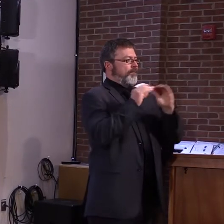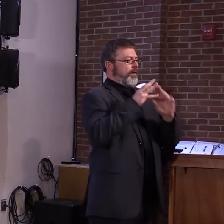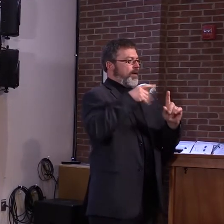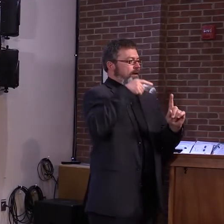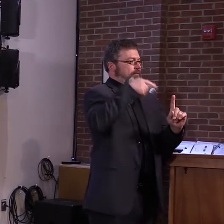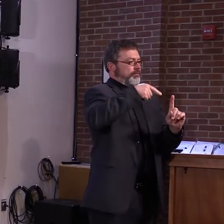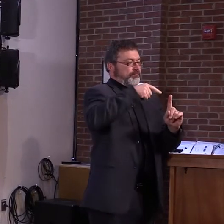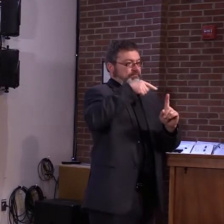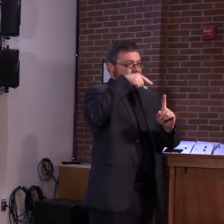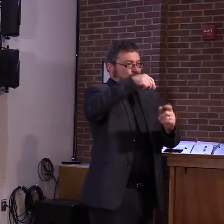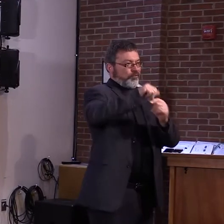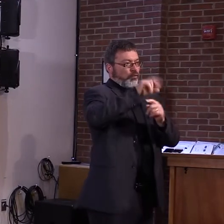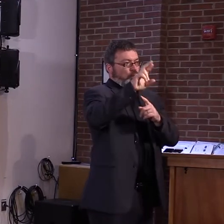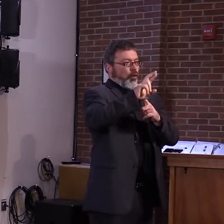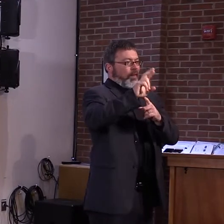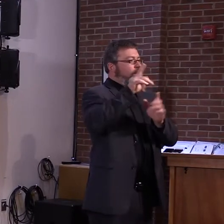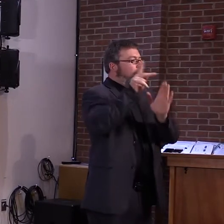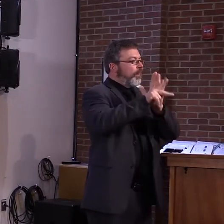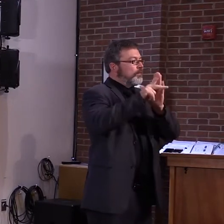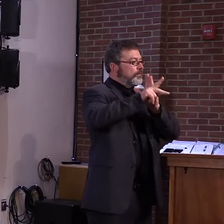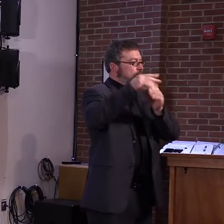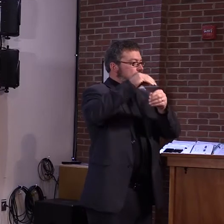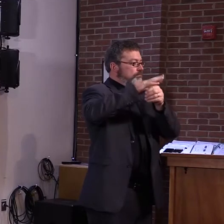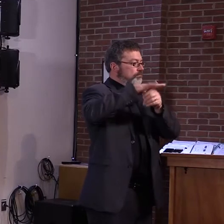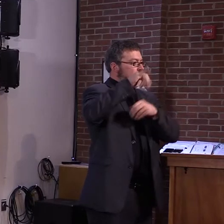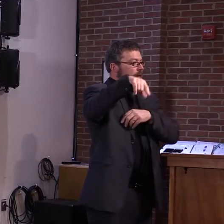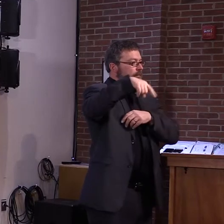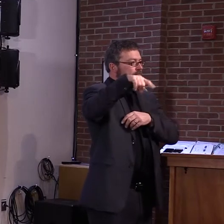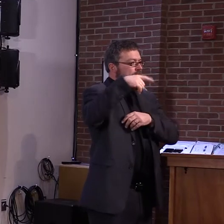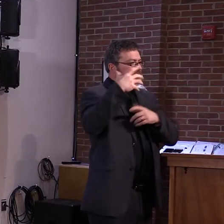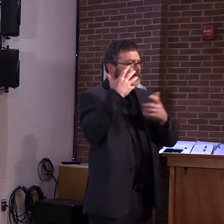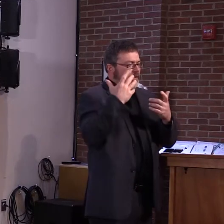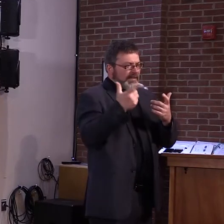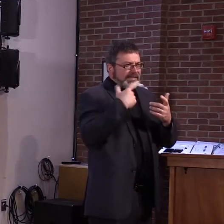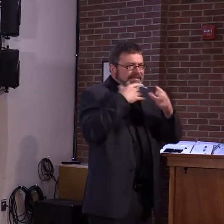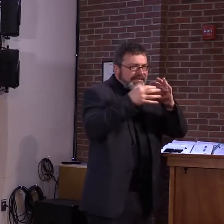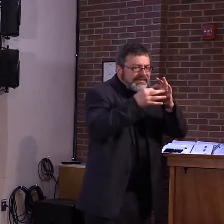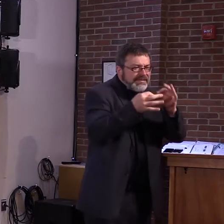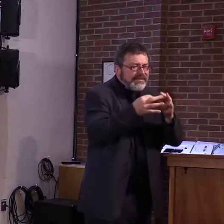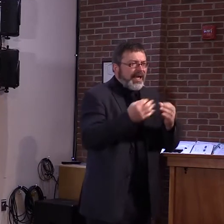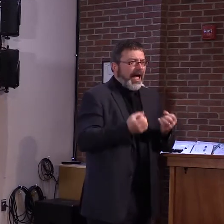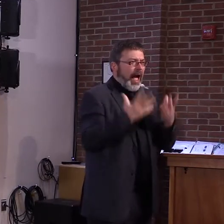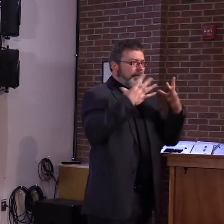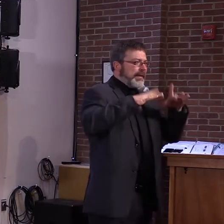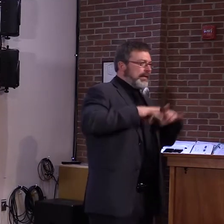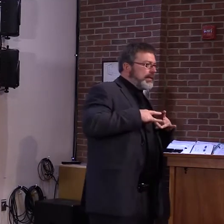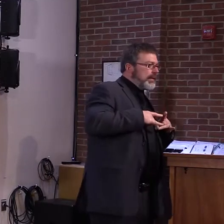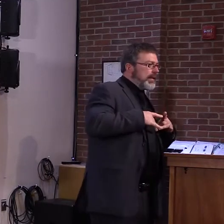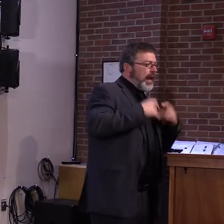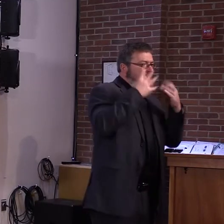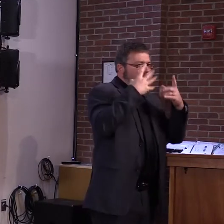Of the amount positive, how many were out of staters versus not? Maybe that's something Dr. Kelso could answer. Yeah, Dr. Kelso.